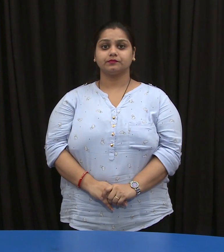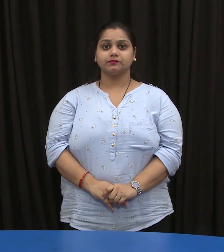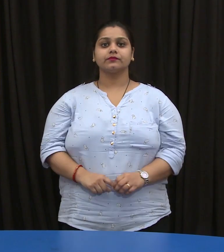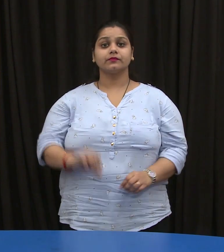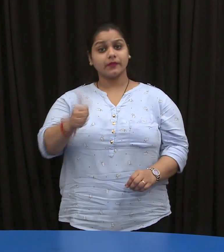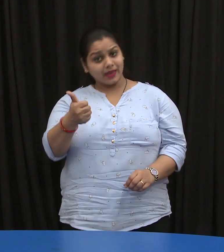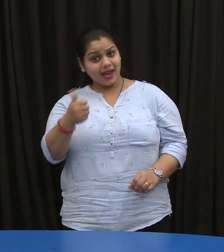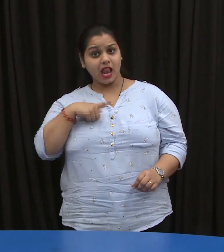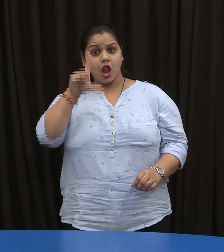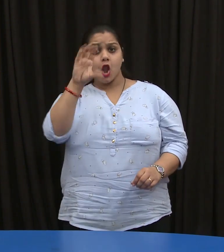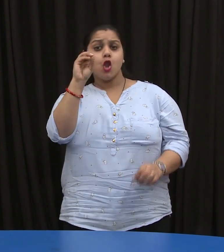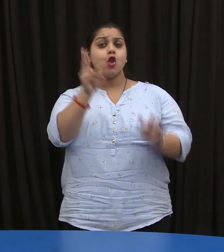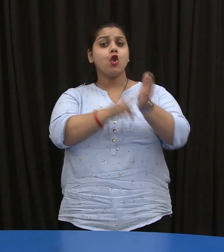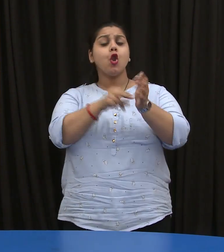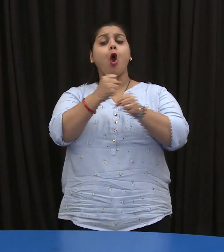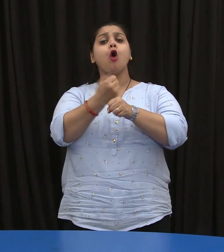To be able to log on,